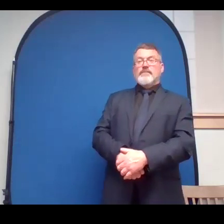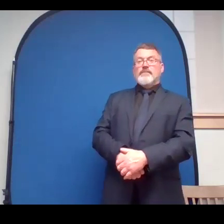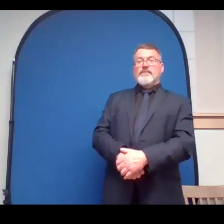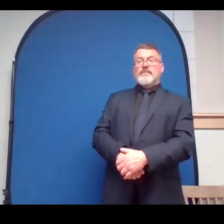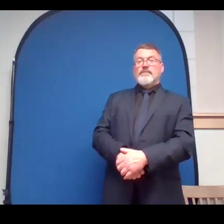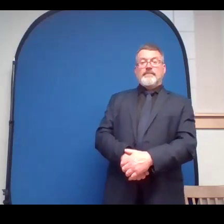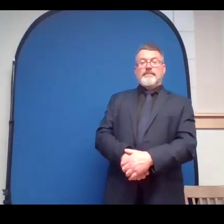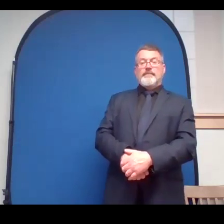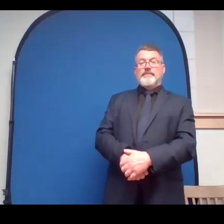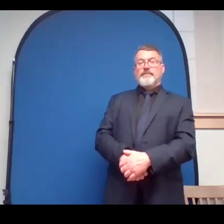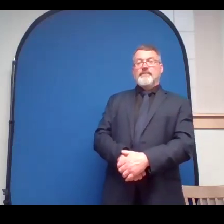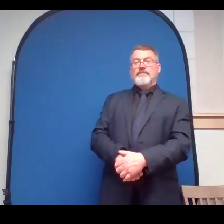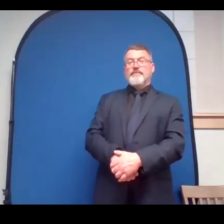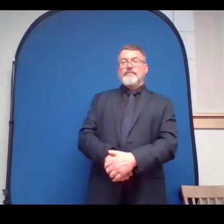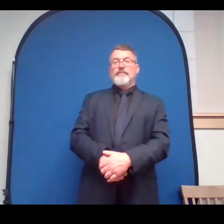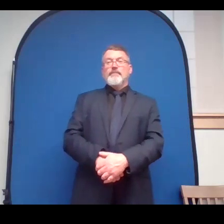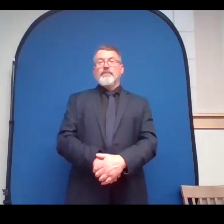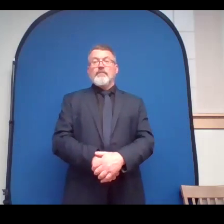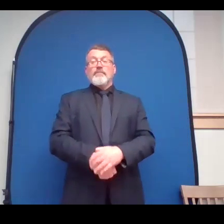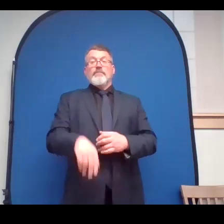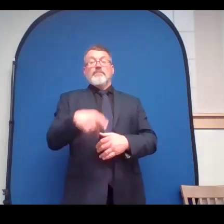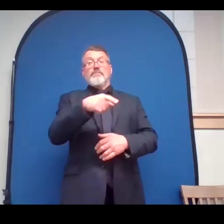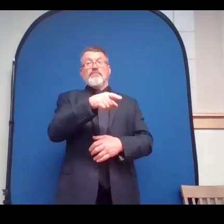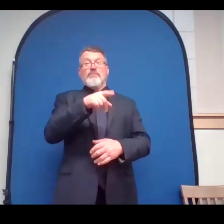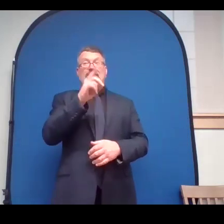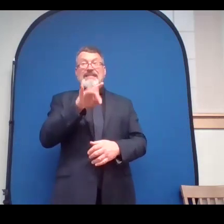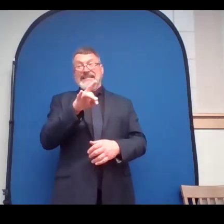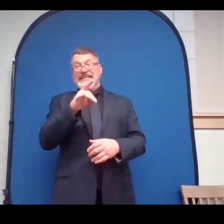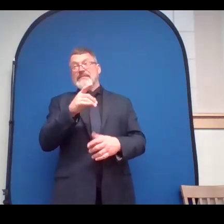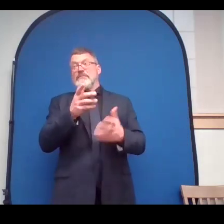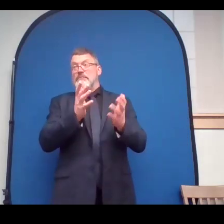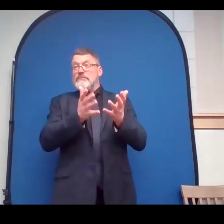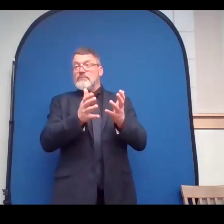Did you have any conversations with Captain Reamer during this period of time